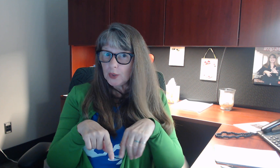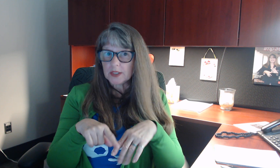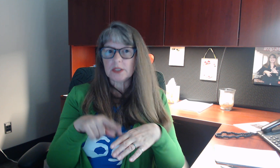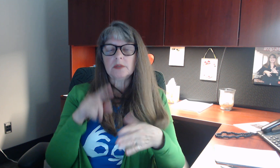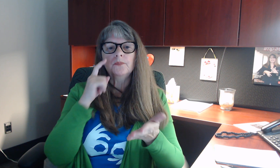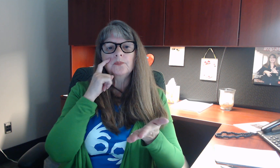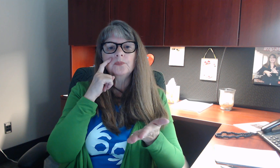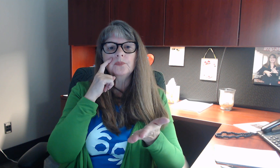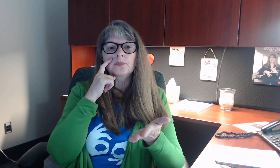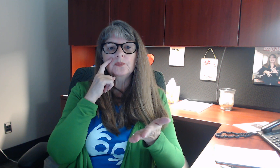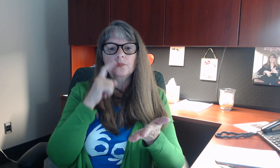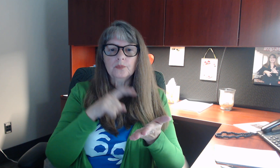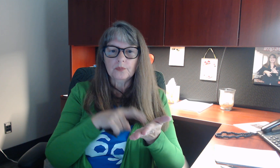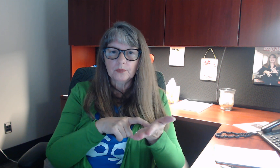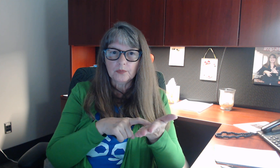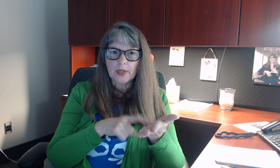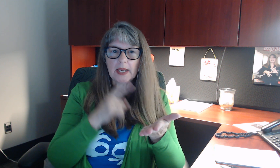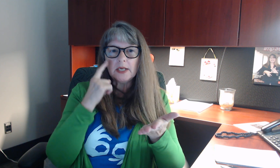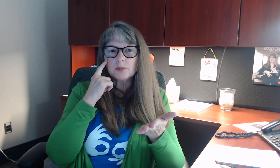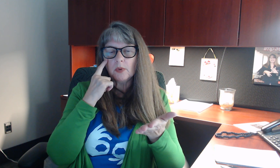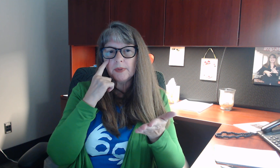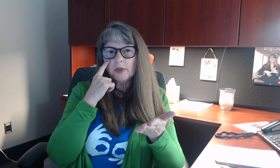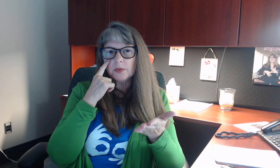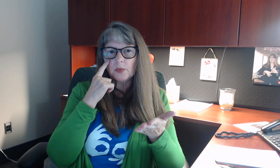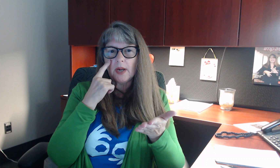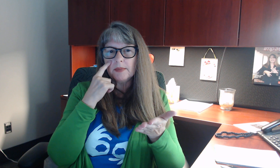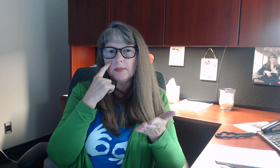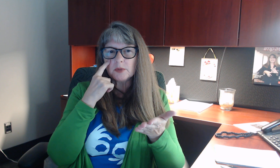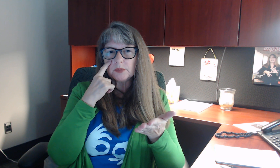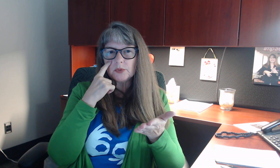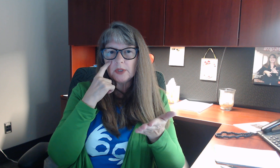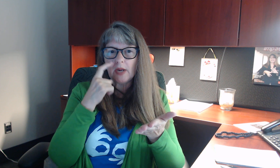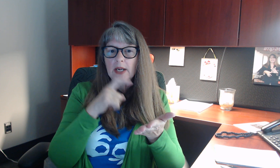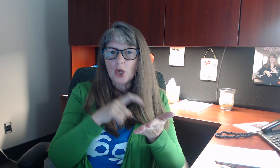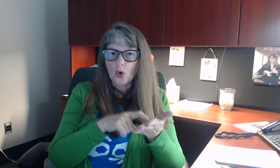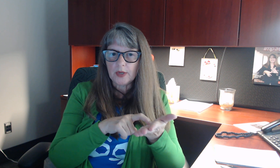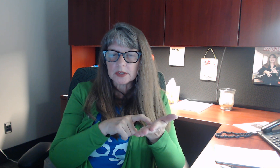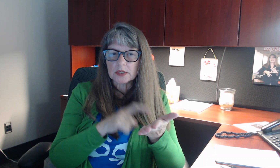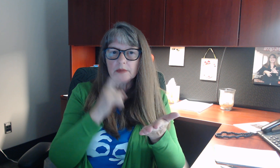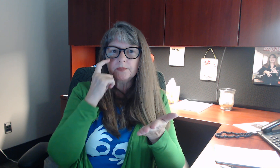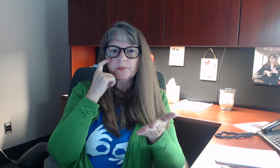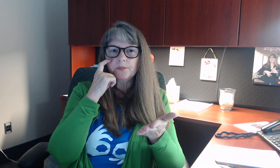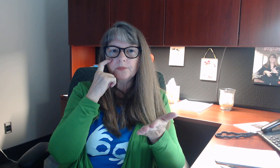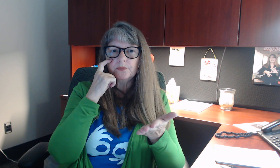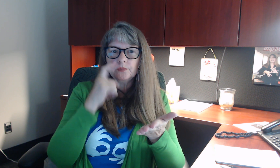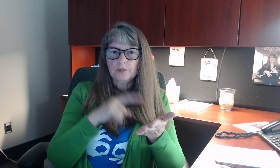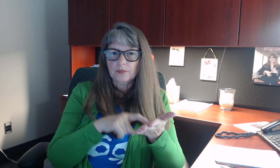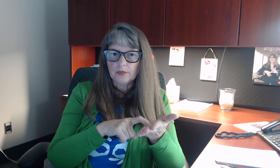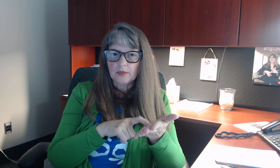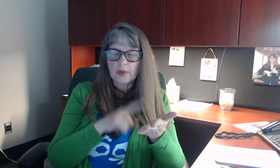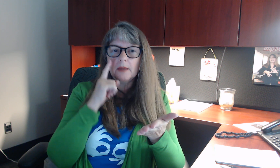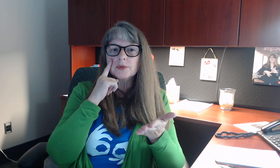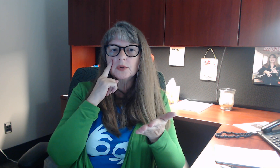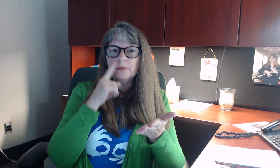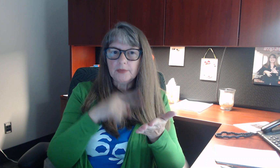Notice. And it's more appear with your eye, but most people do it here. I noticed. I observed it.